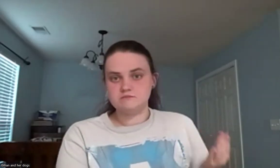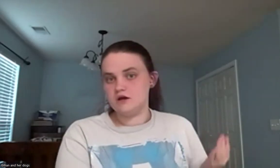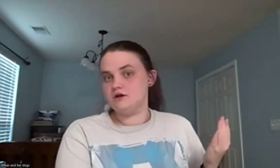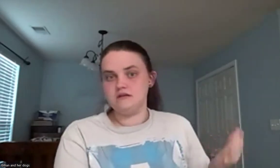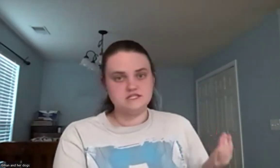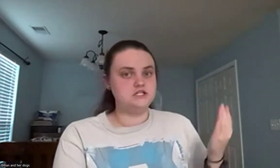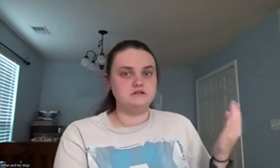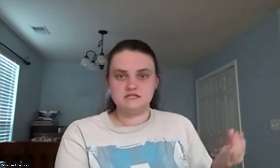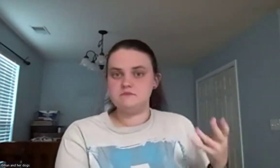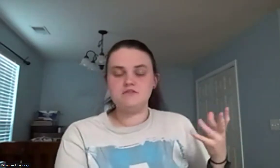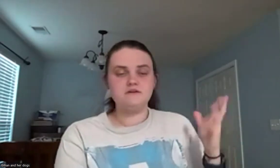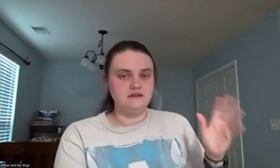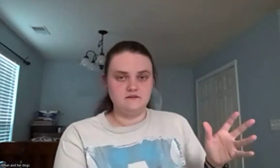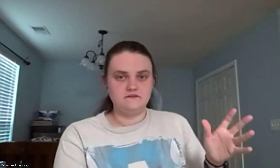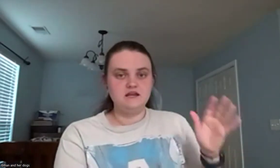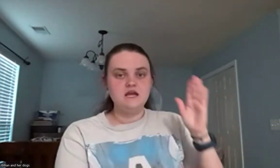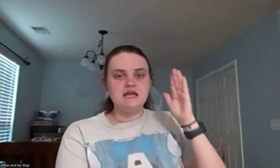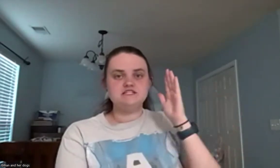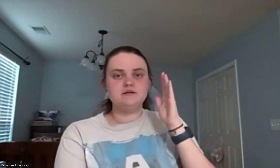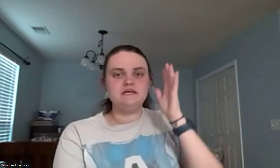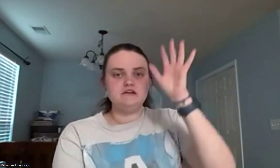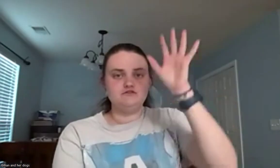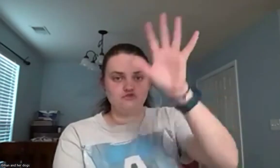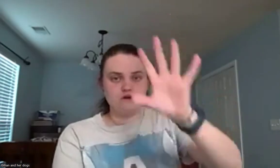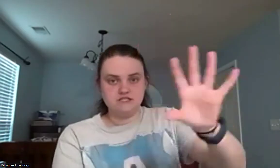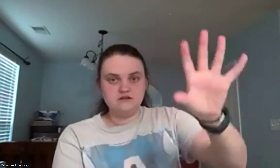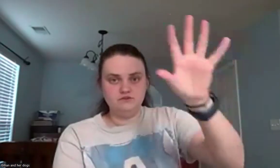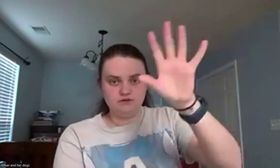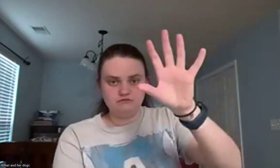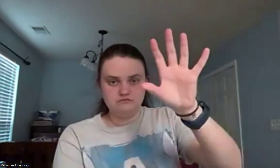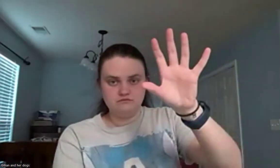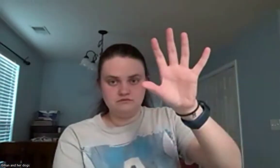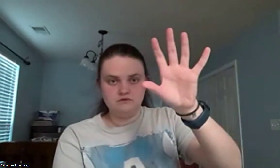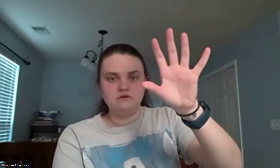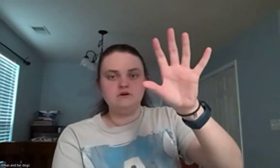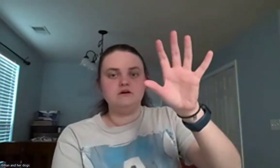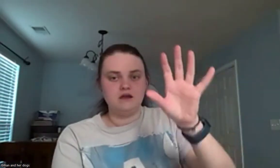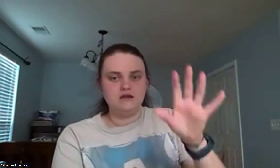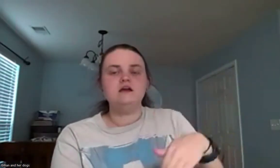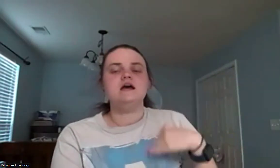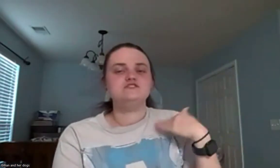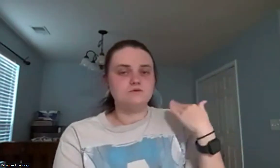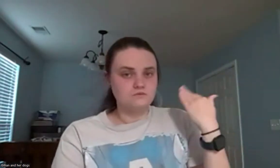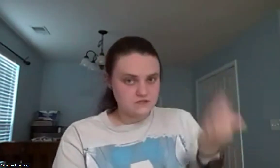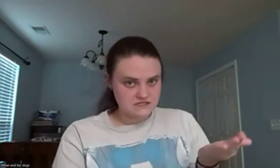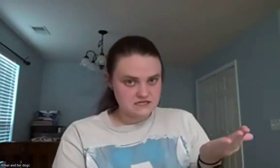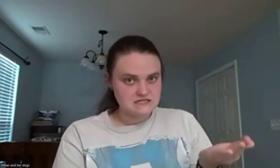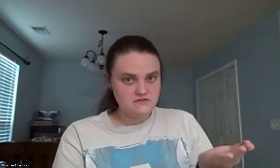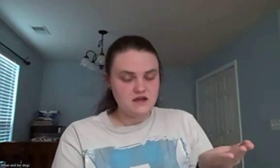tomorrow, next year, next month, anything like that, is going to be in front of you. Okay. And so the reason I say that is